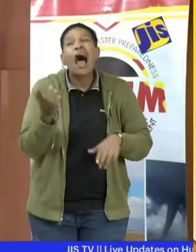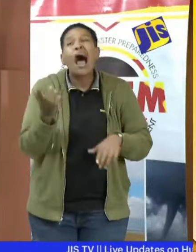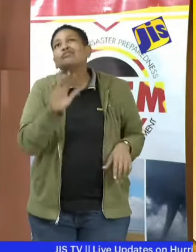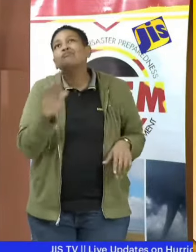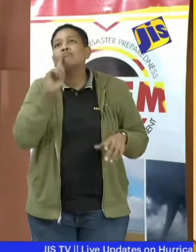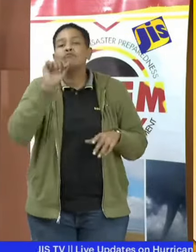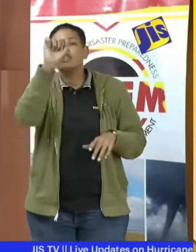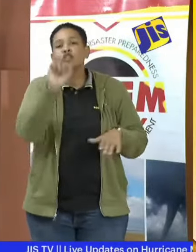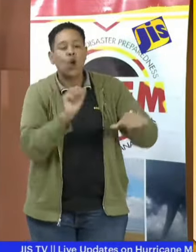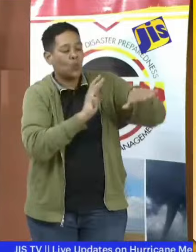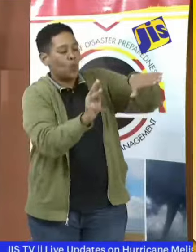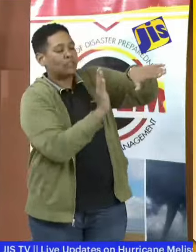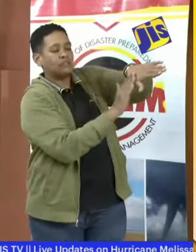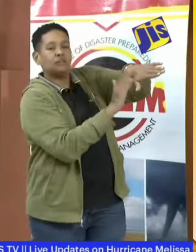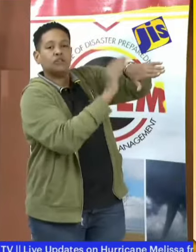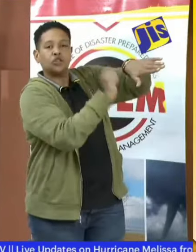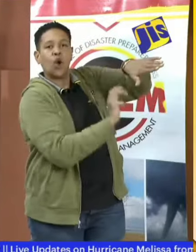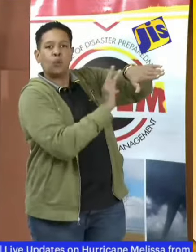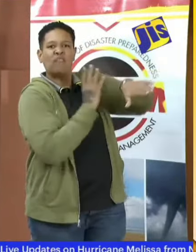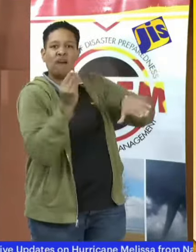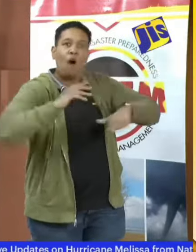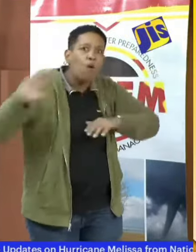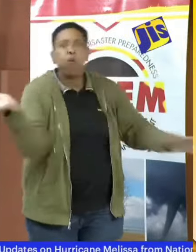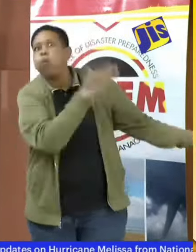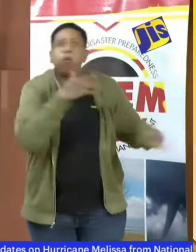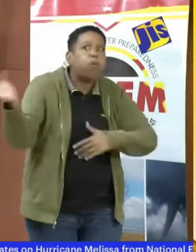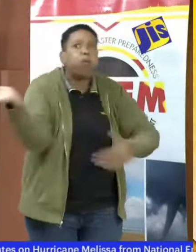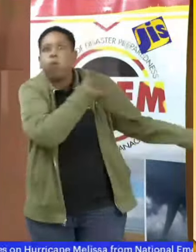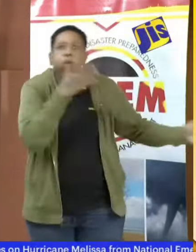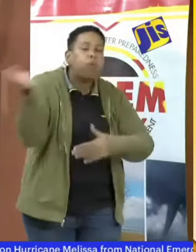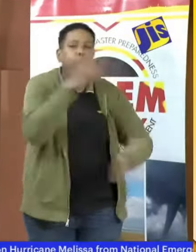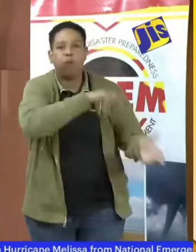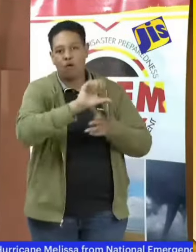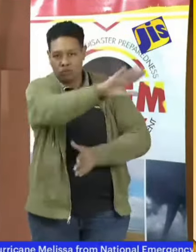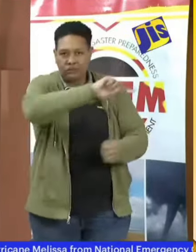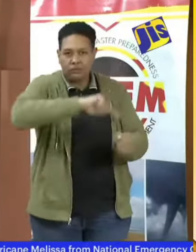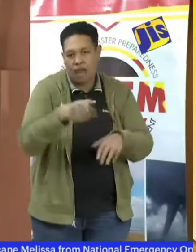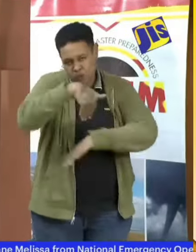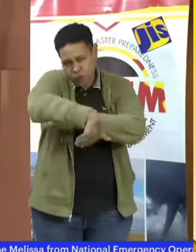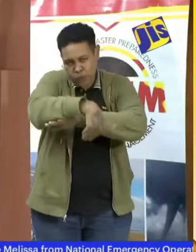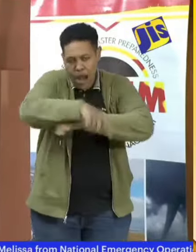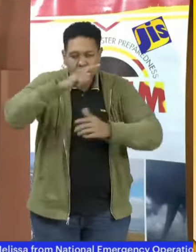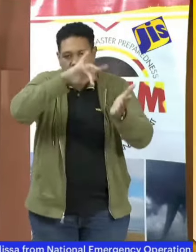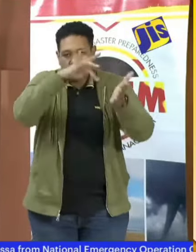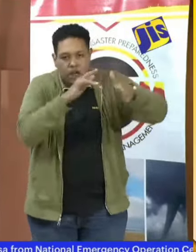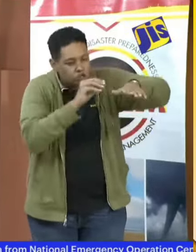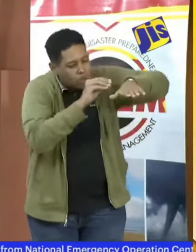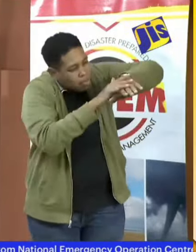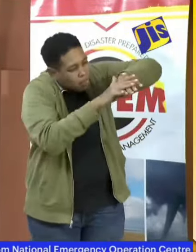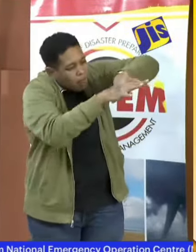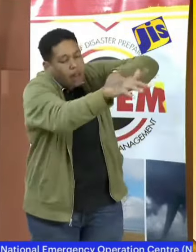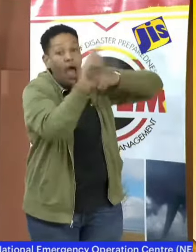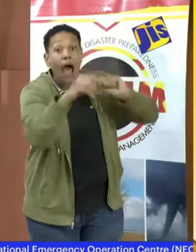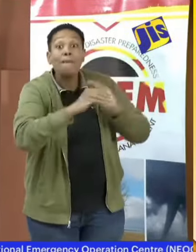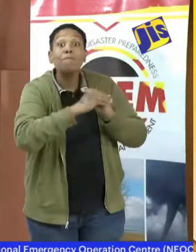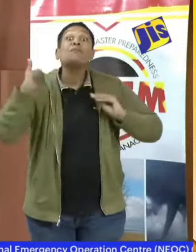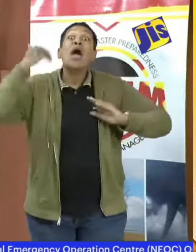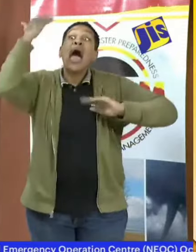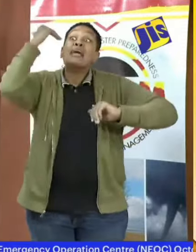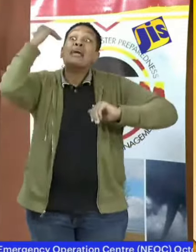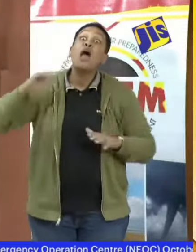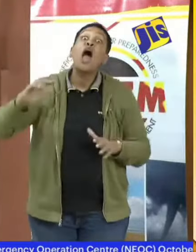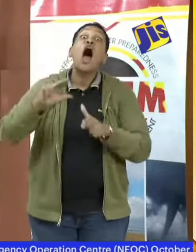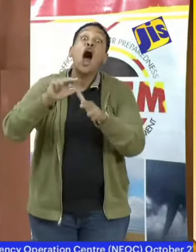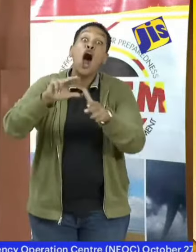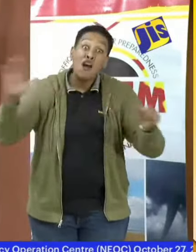with the southwestern part of the island and then progressing across to central parishes. We're not expecting that the hurricane force